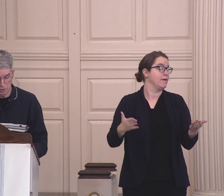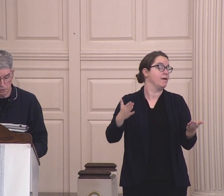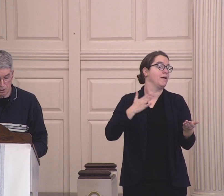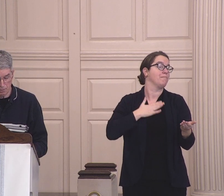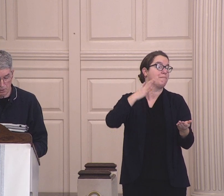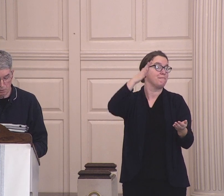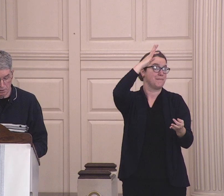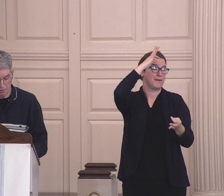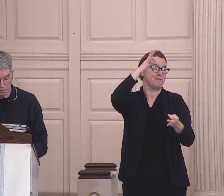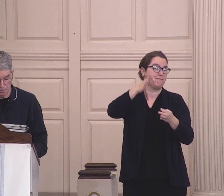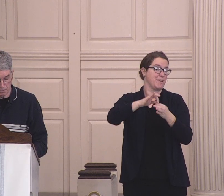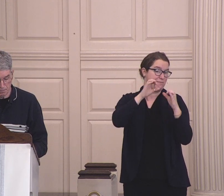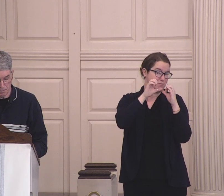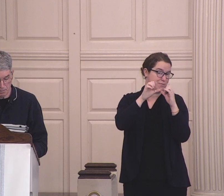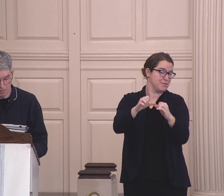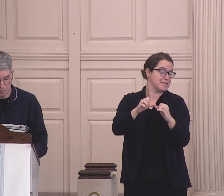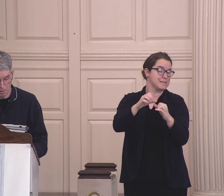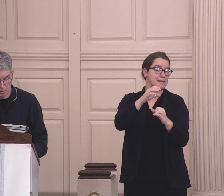mercy shall be with him.